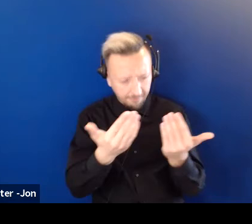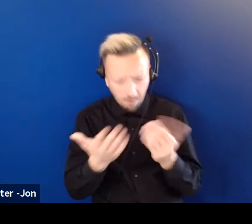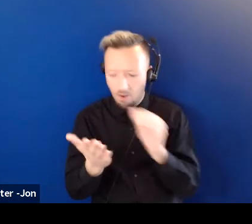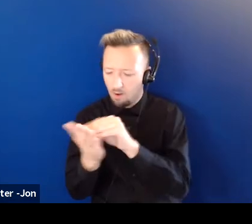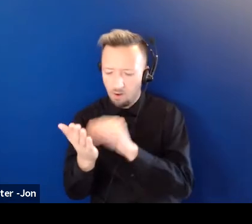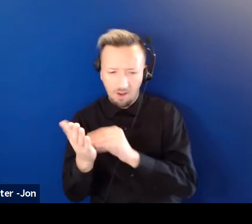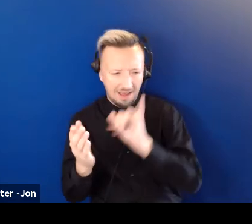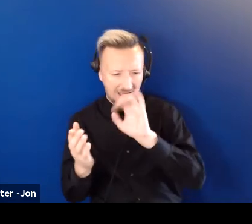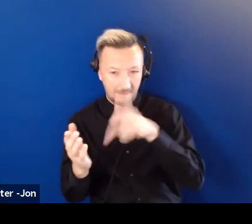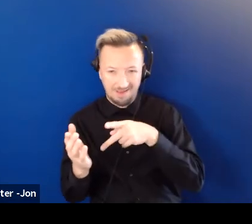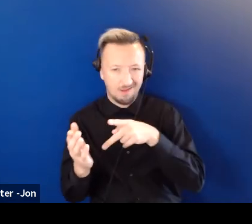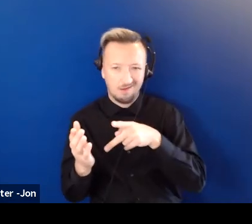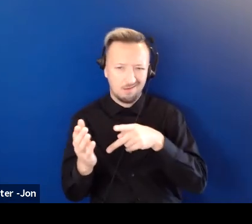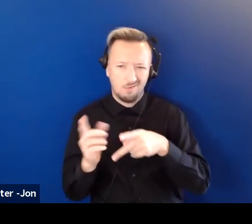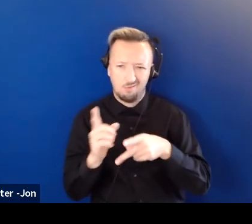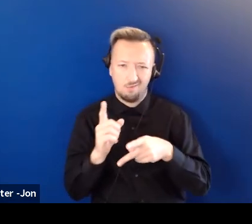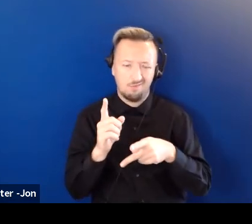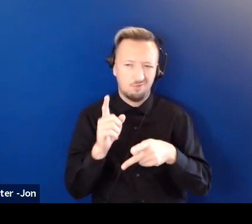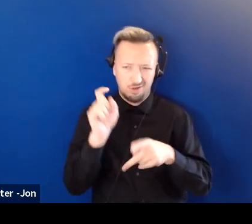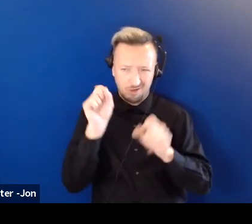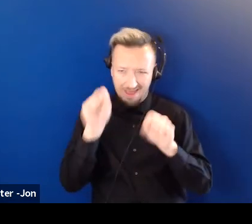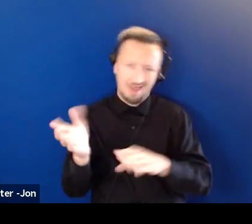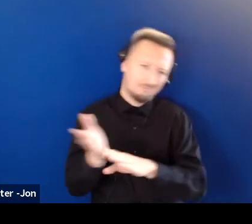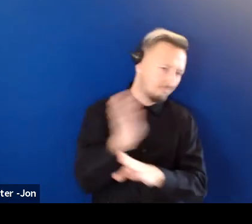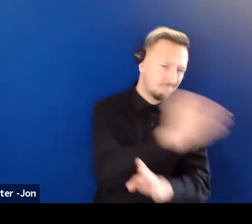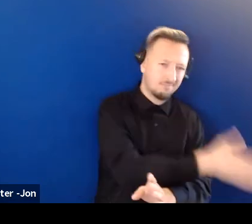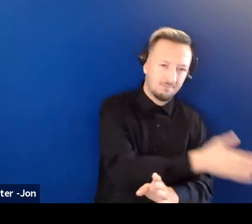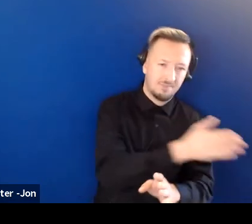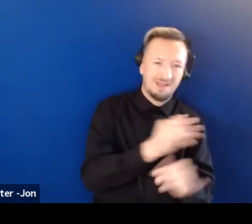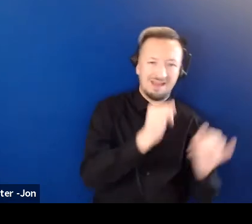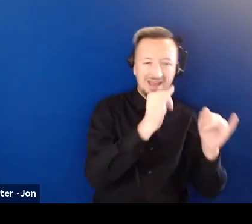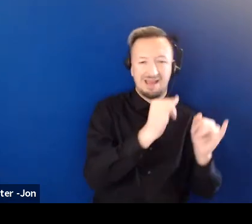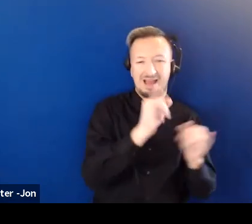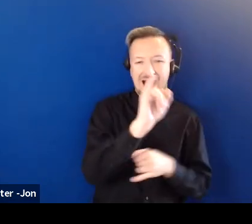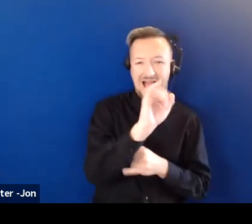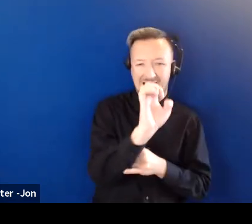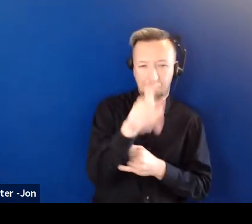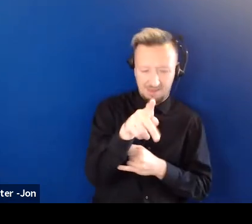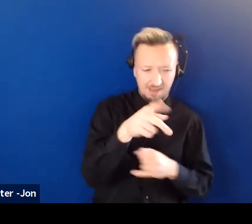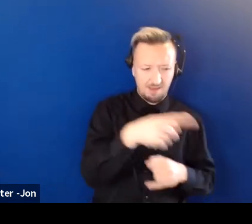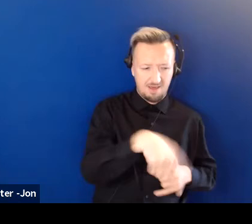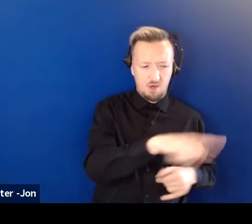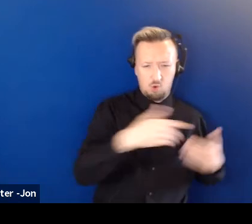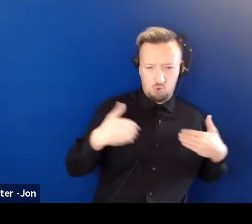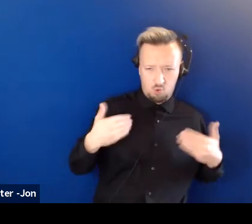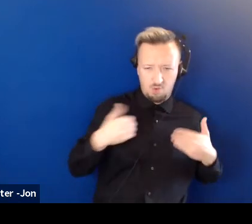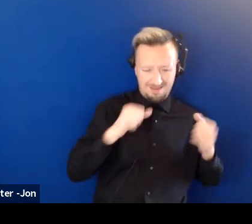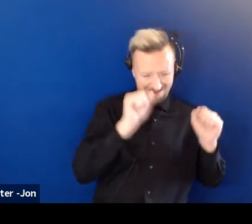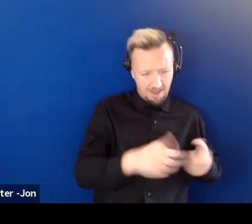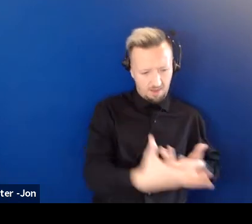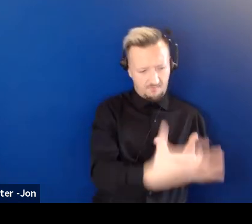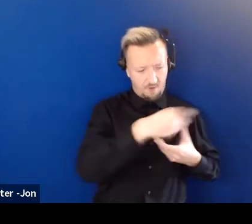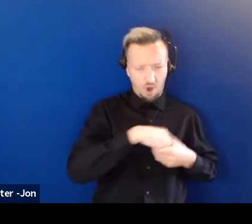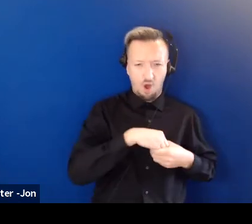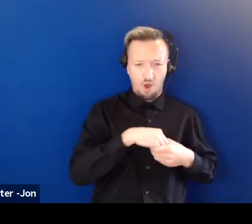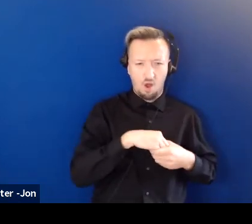it's really important that with individualized education plans, youth start participating in these early, and that they have